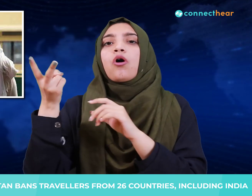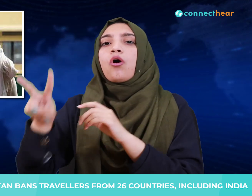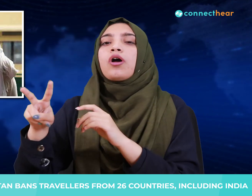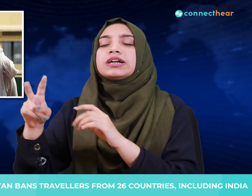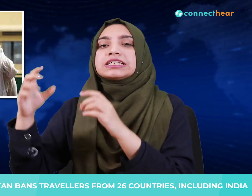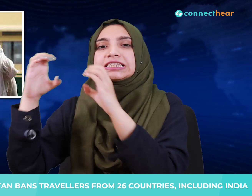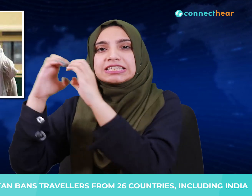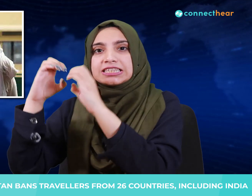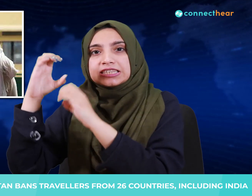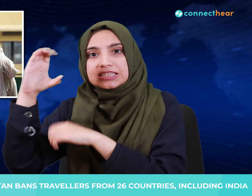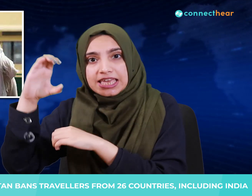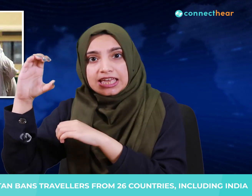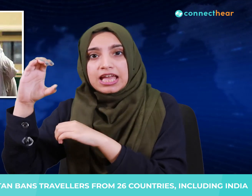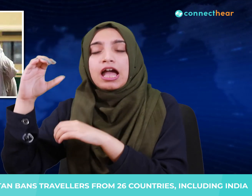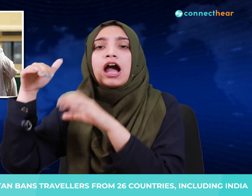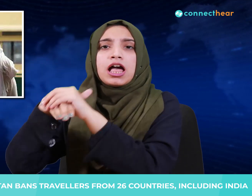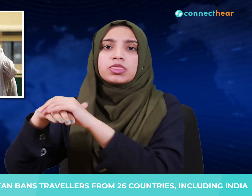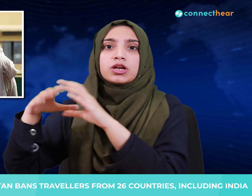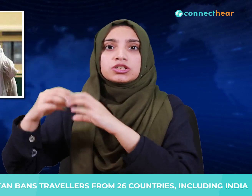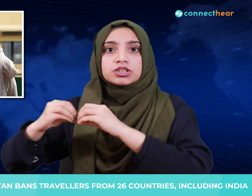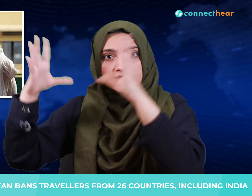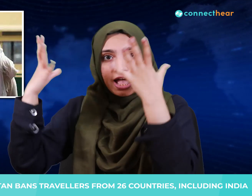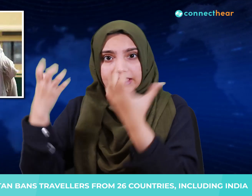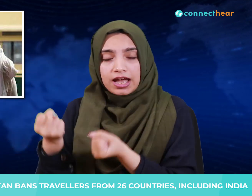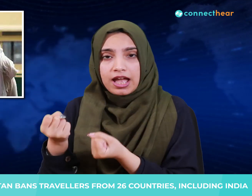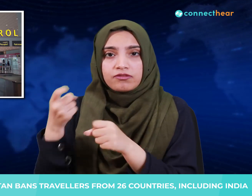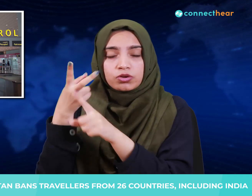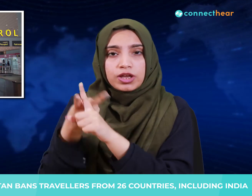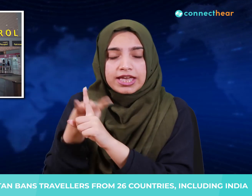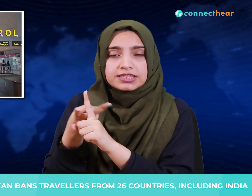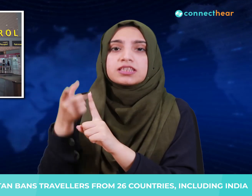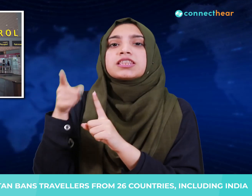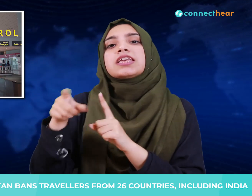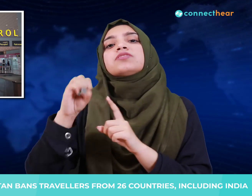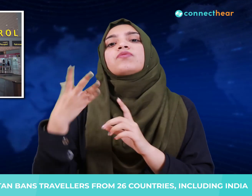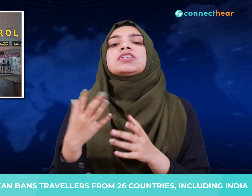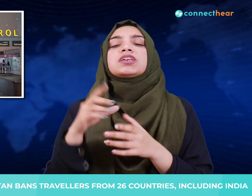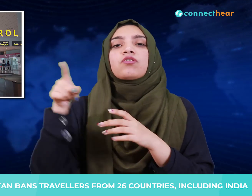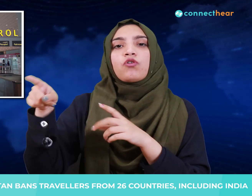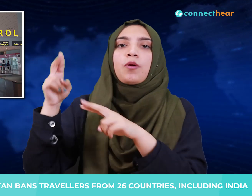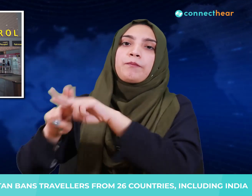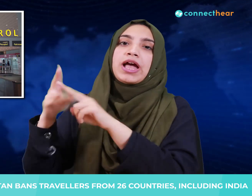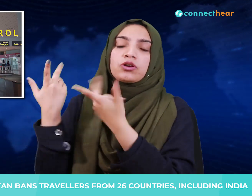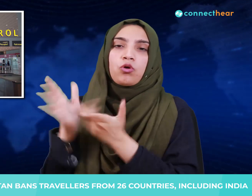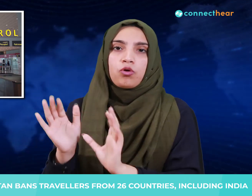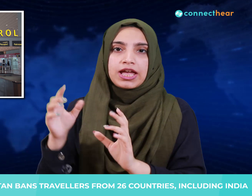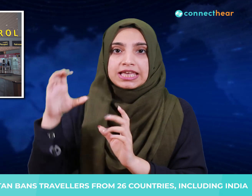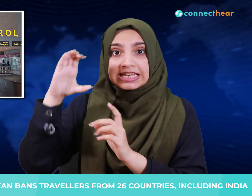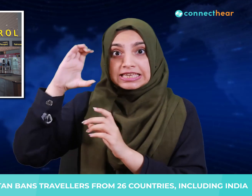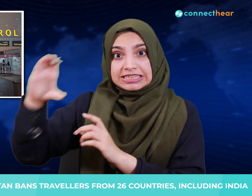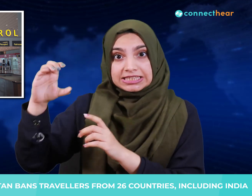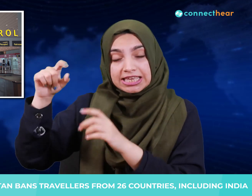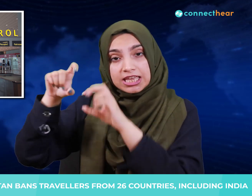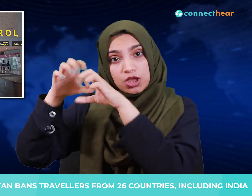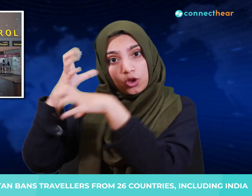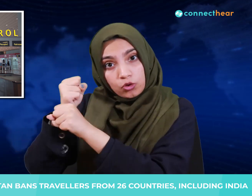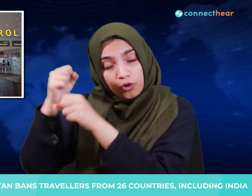According to the revised travel advisory, ban on passengers' entry from C category countries will remain